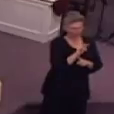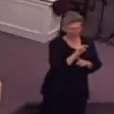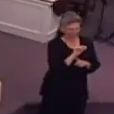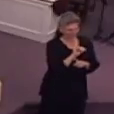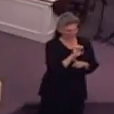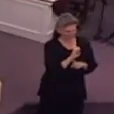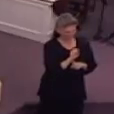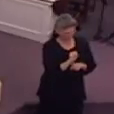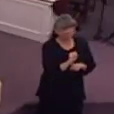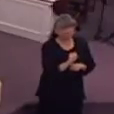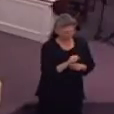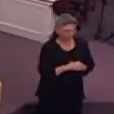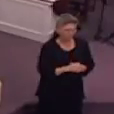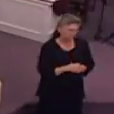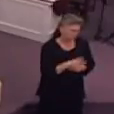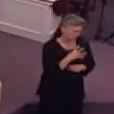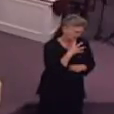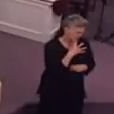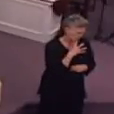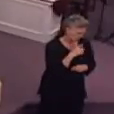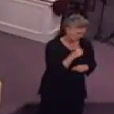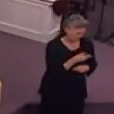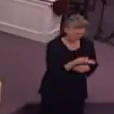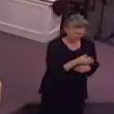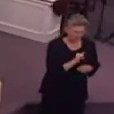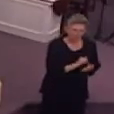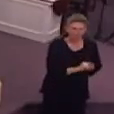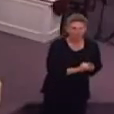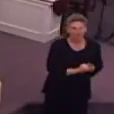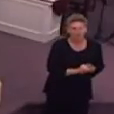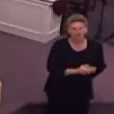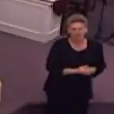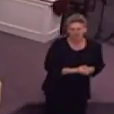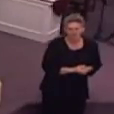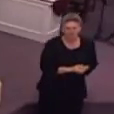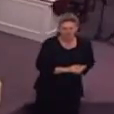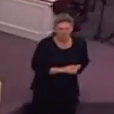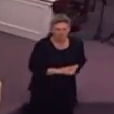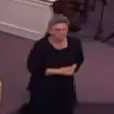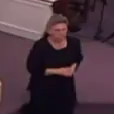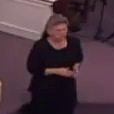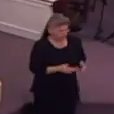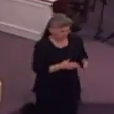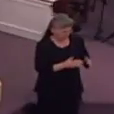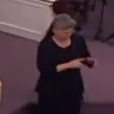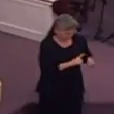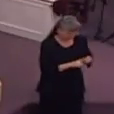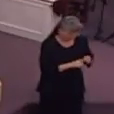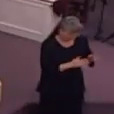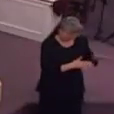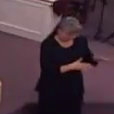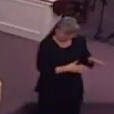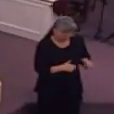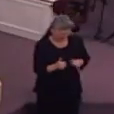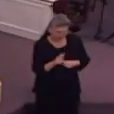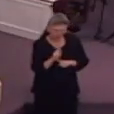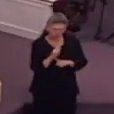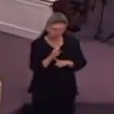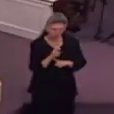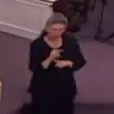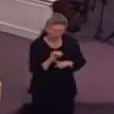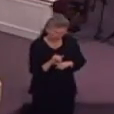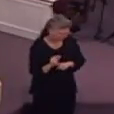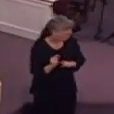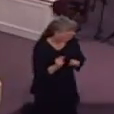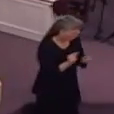they were just talking about this. And so after they left, Tony went over and talked